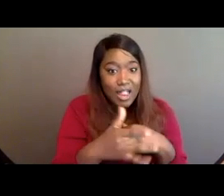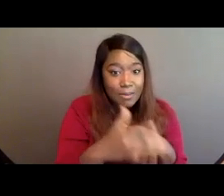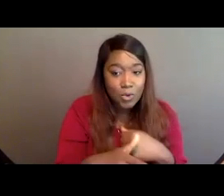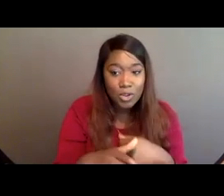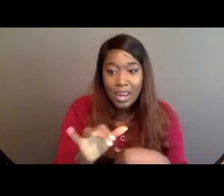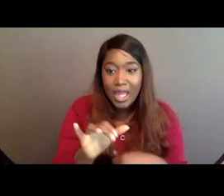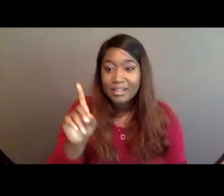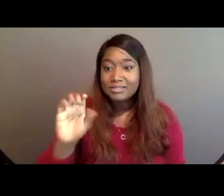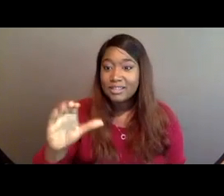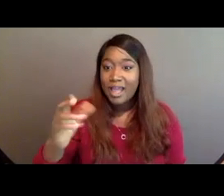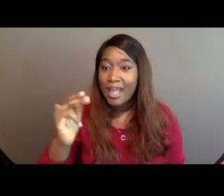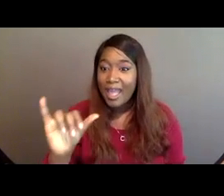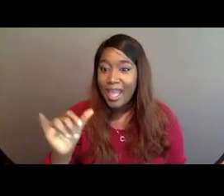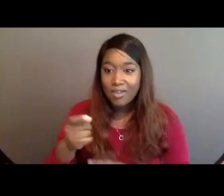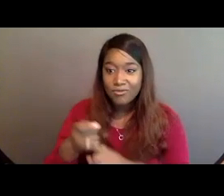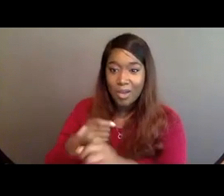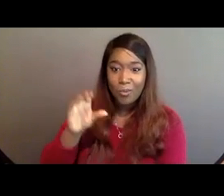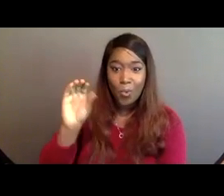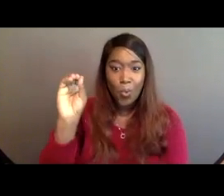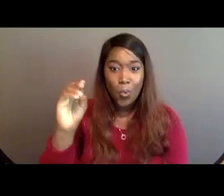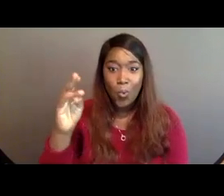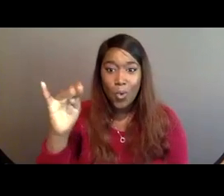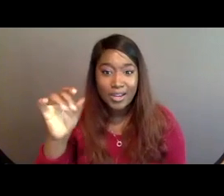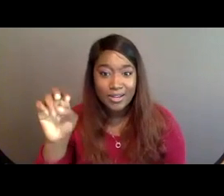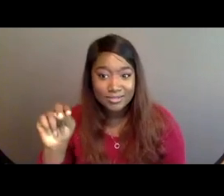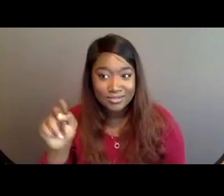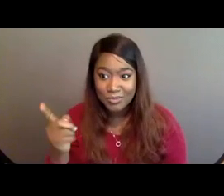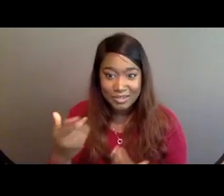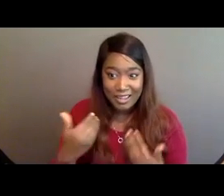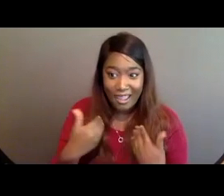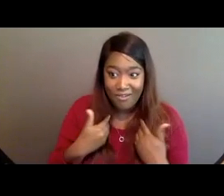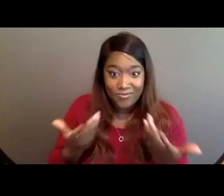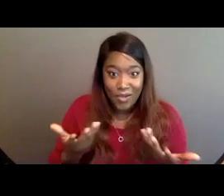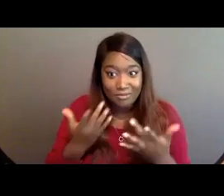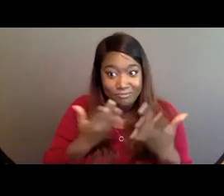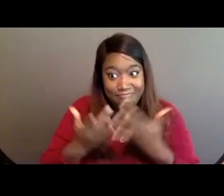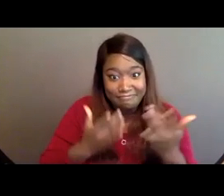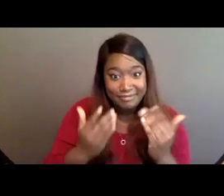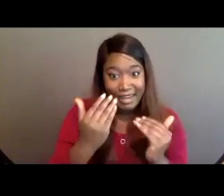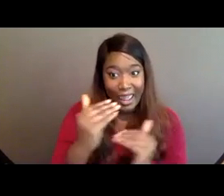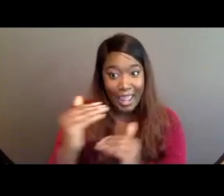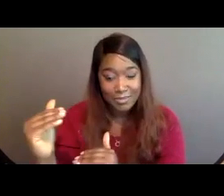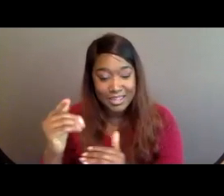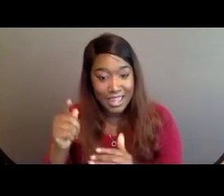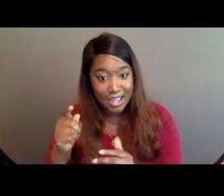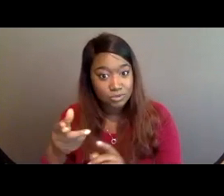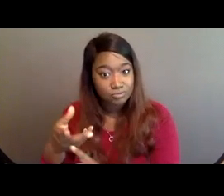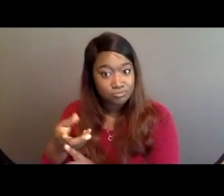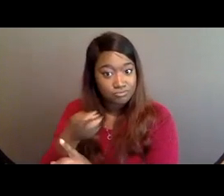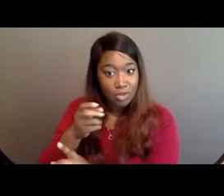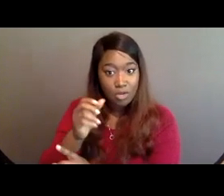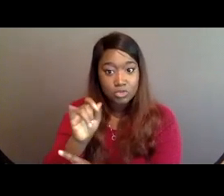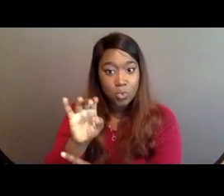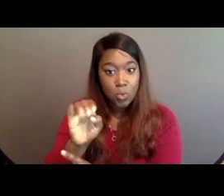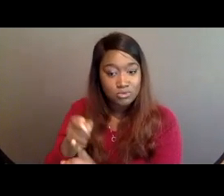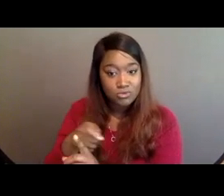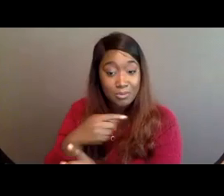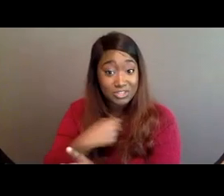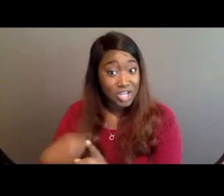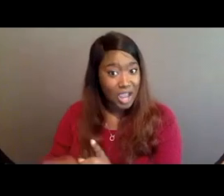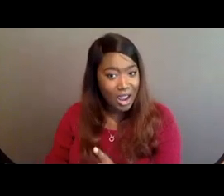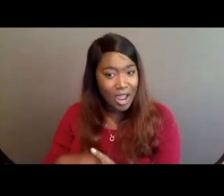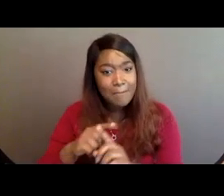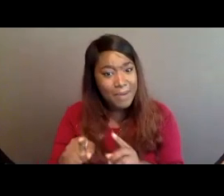and what did he have? He had to probably not only source from China in those days, but locally source herbs that were similar